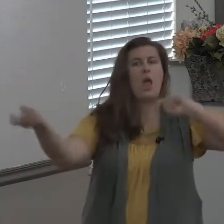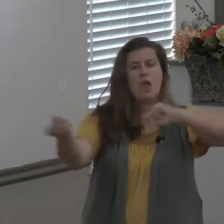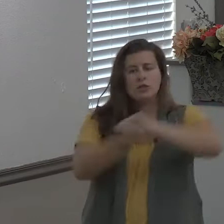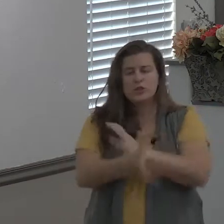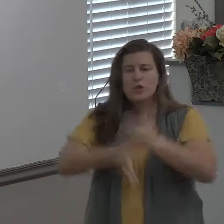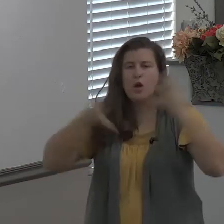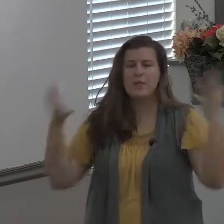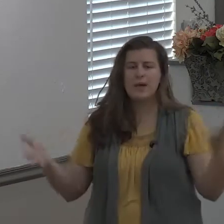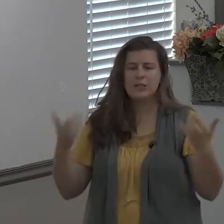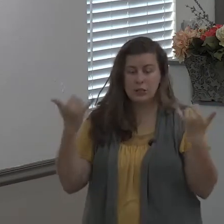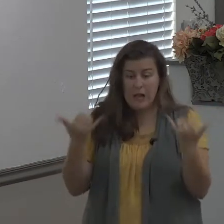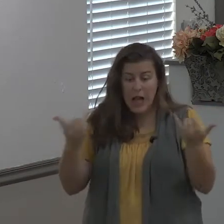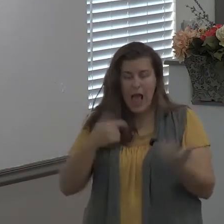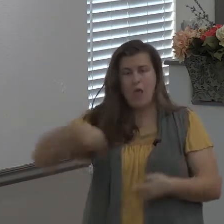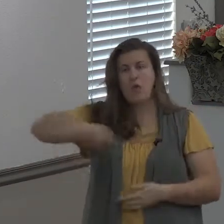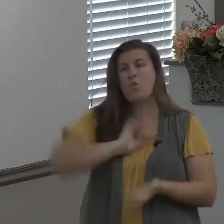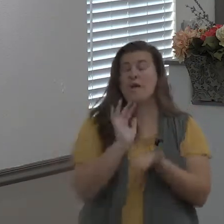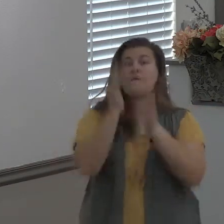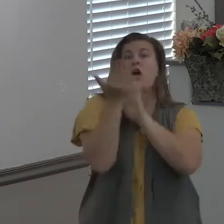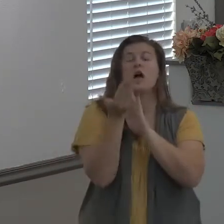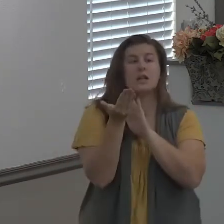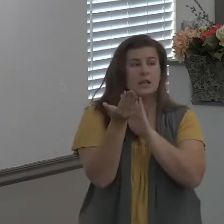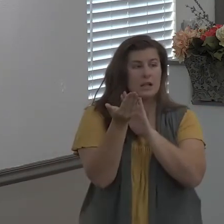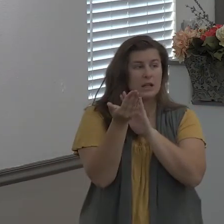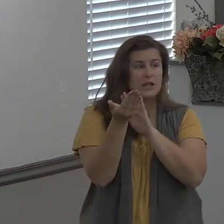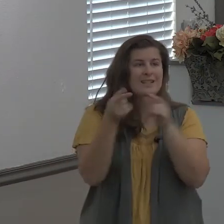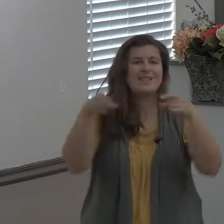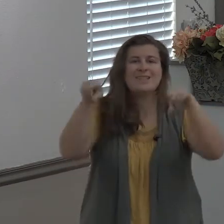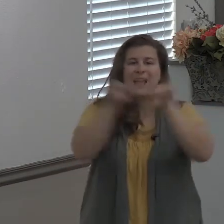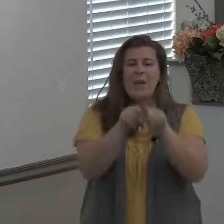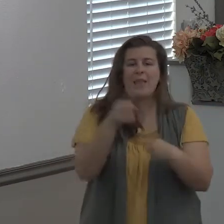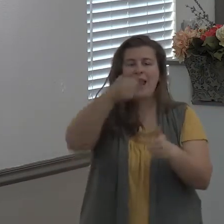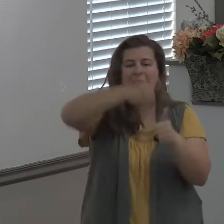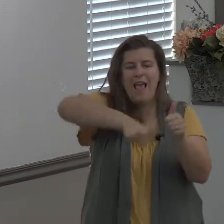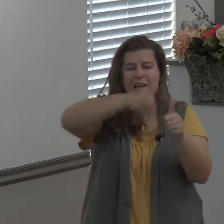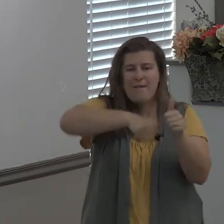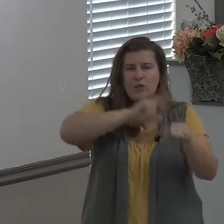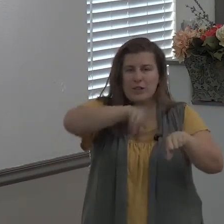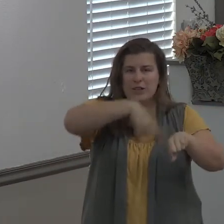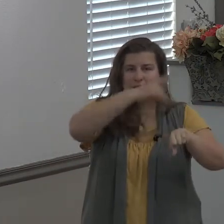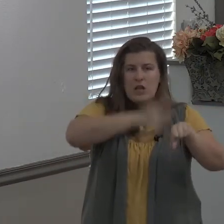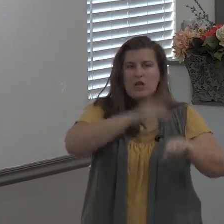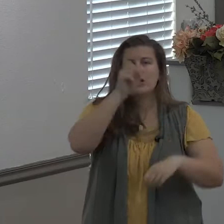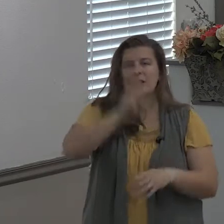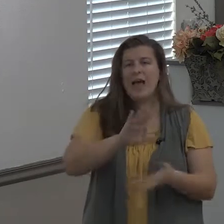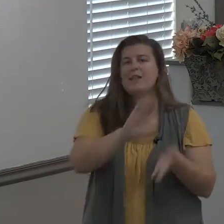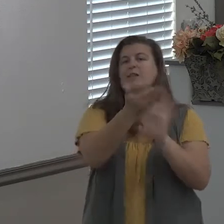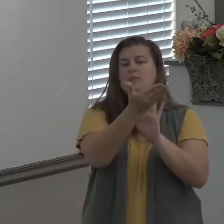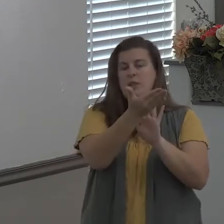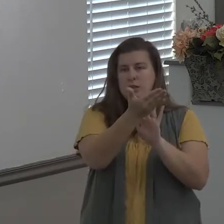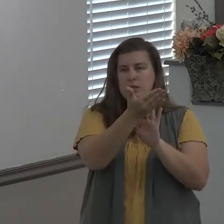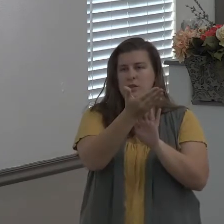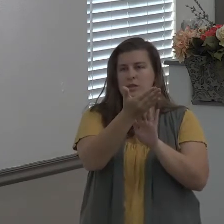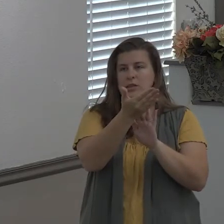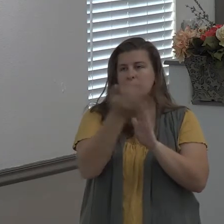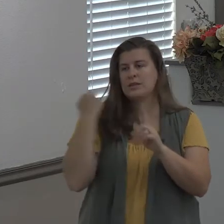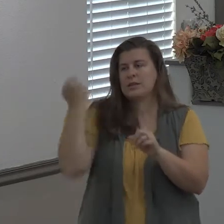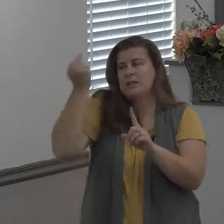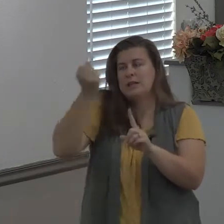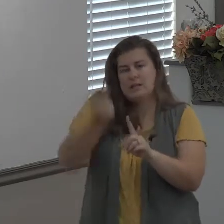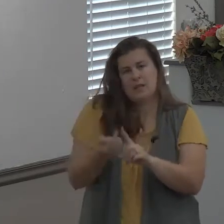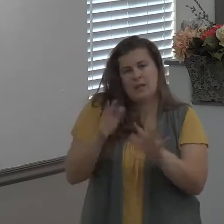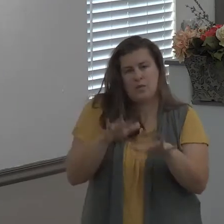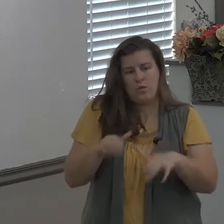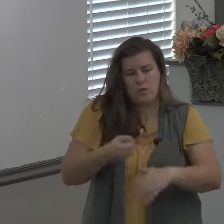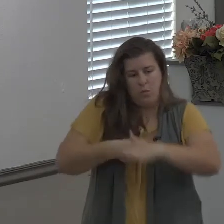changed. We're different. Today, we're facing in America what every other nation in the world